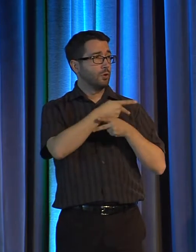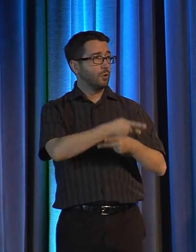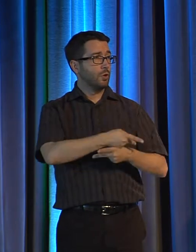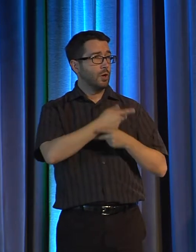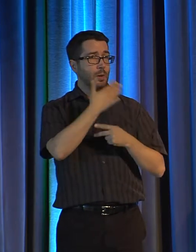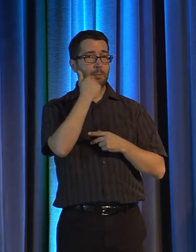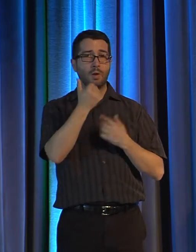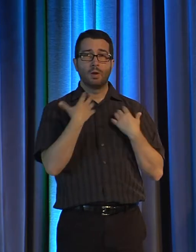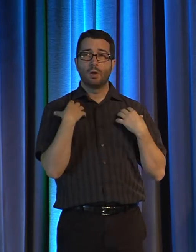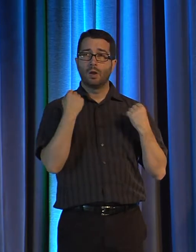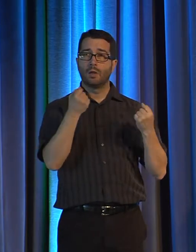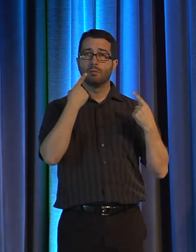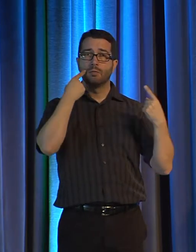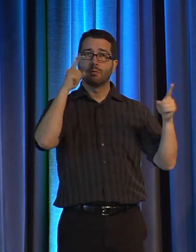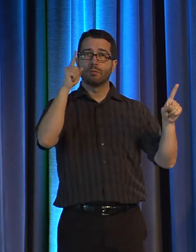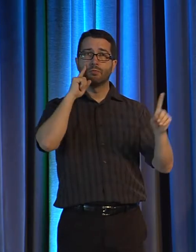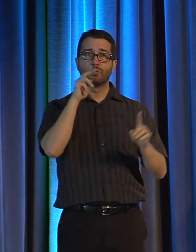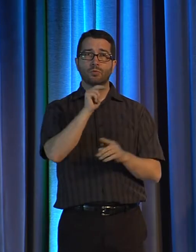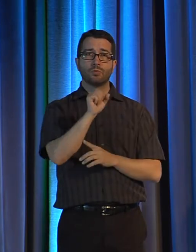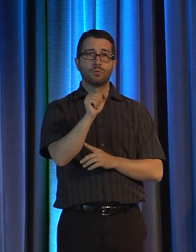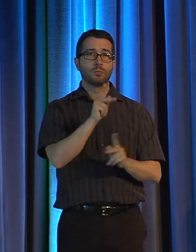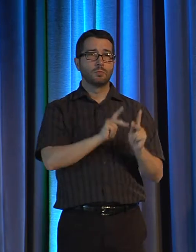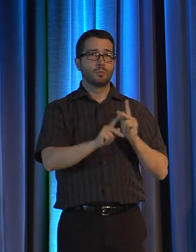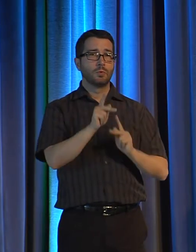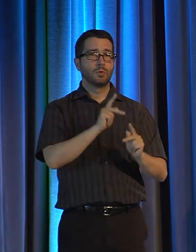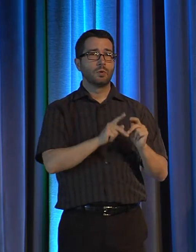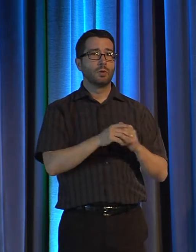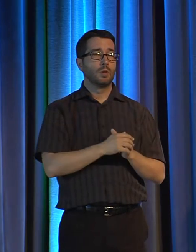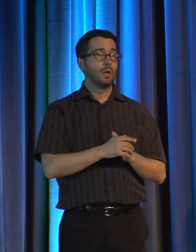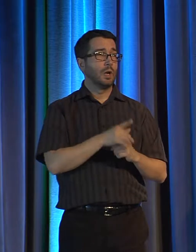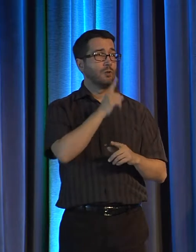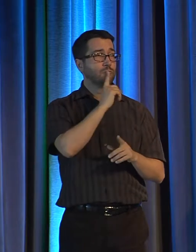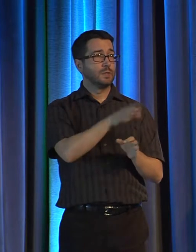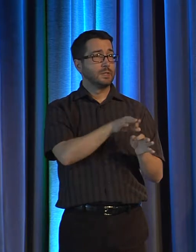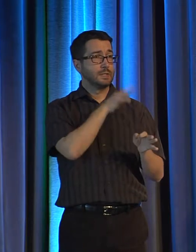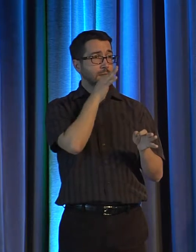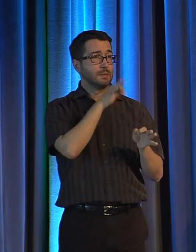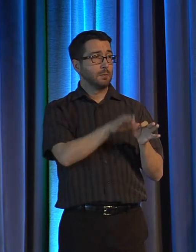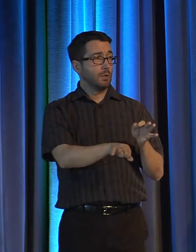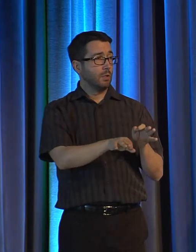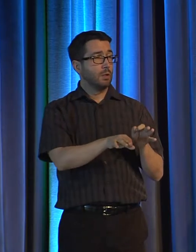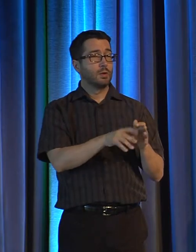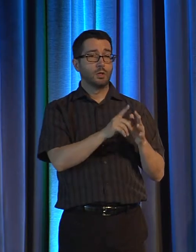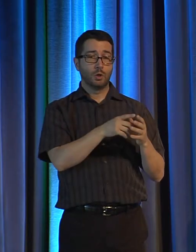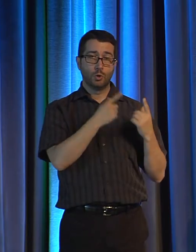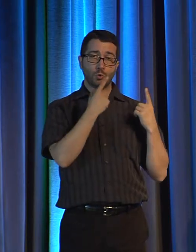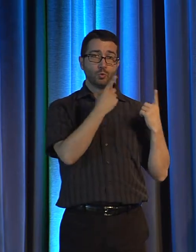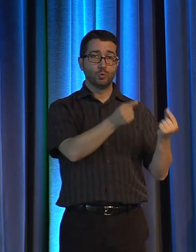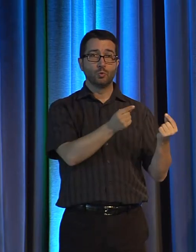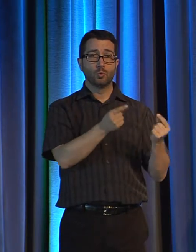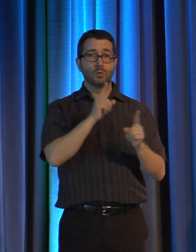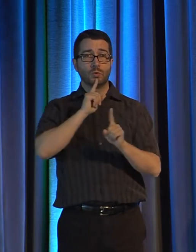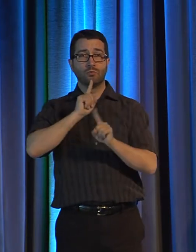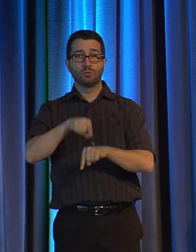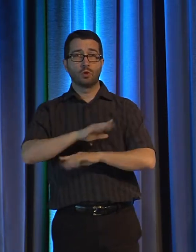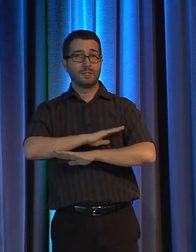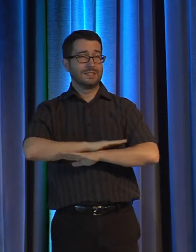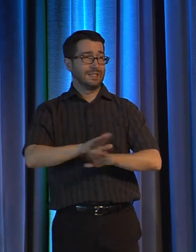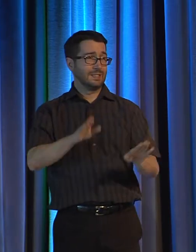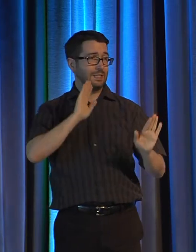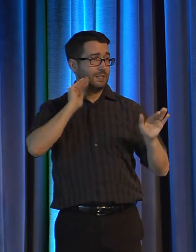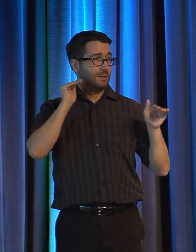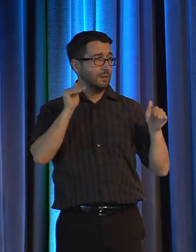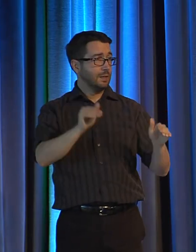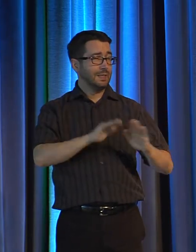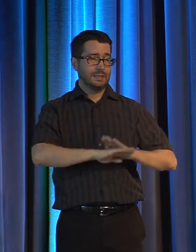Scotians. Or in simple terms, it's about executing and getting results. That is our focus. And it's a